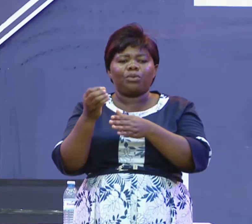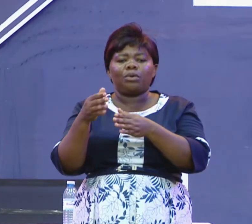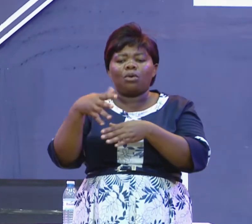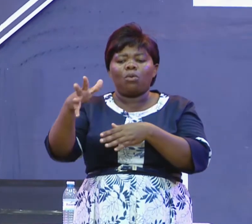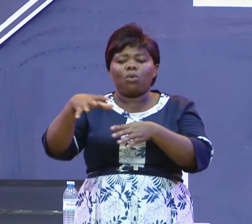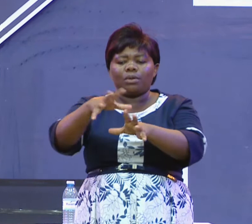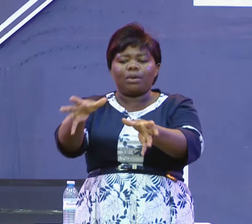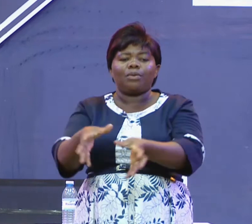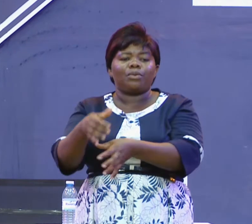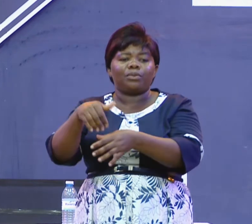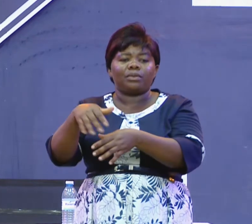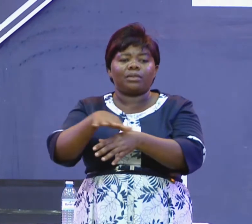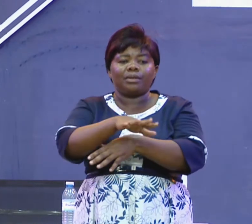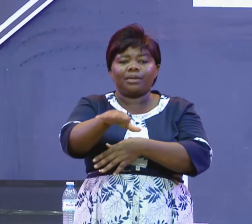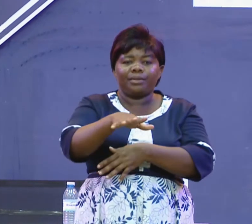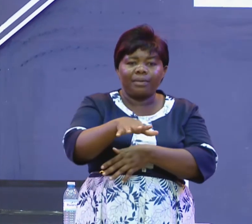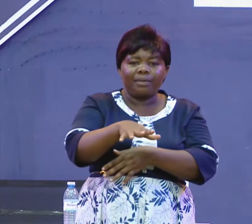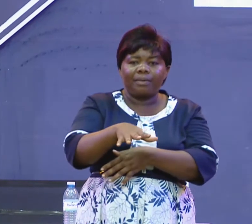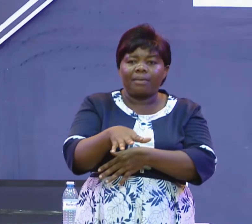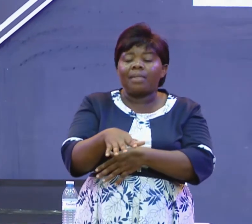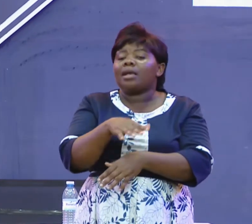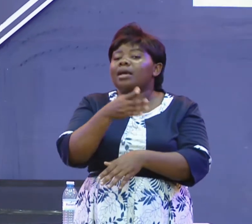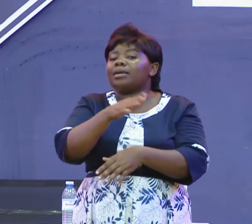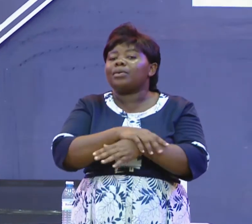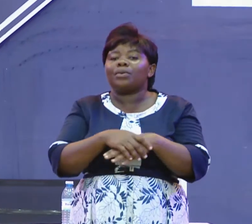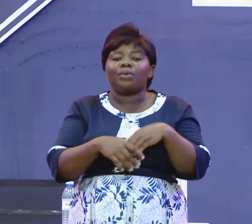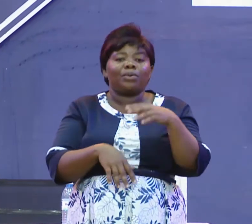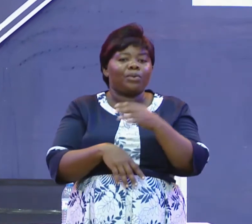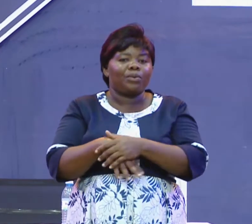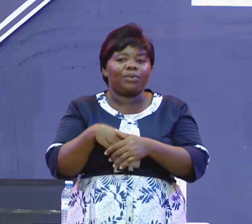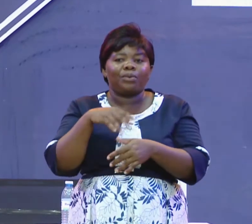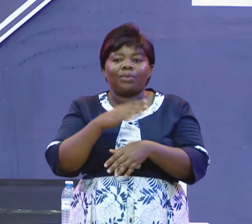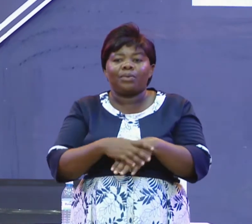in the money that worked upon the world in the village.